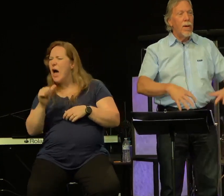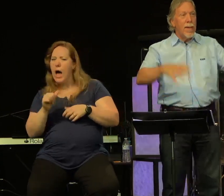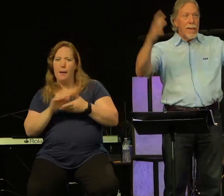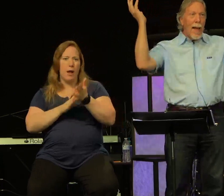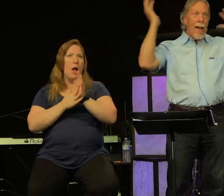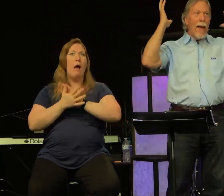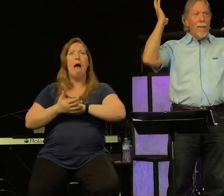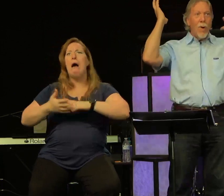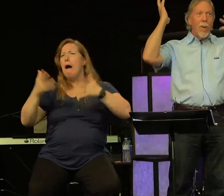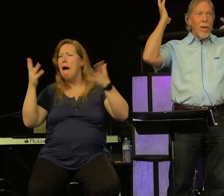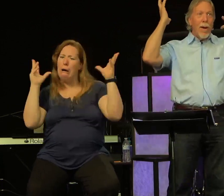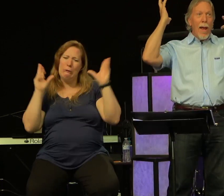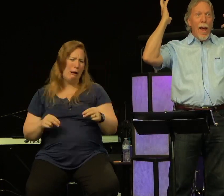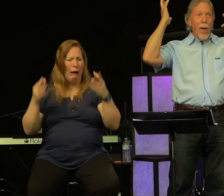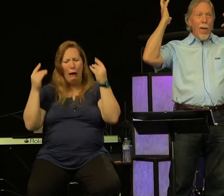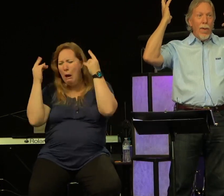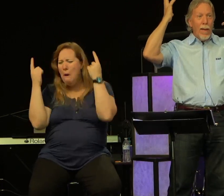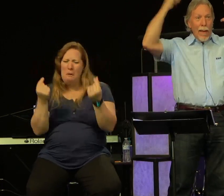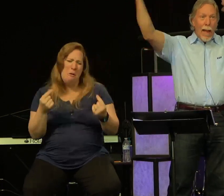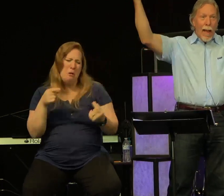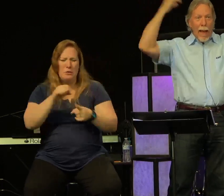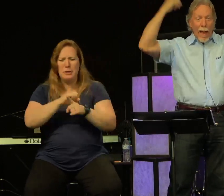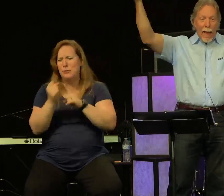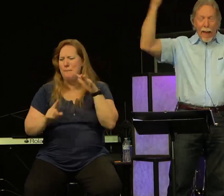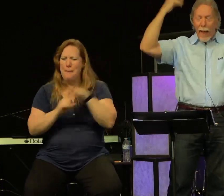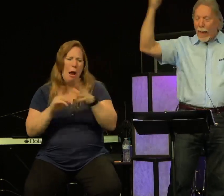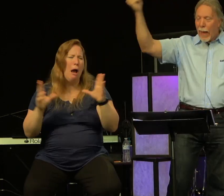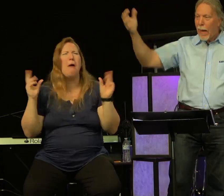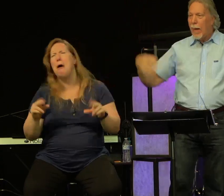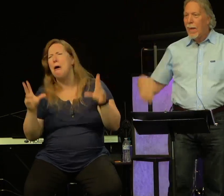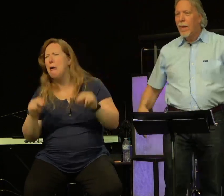over, what are we going to do?